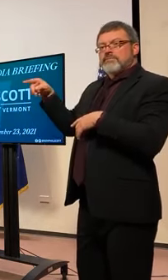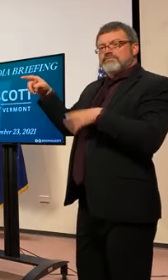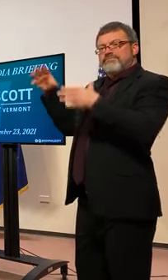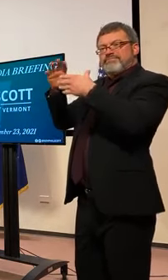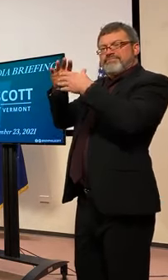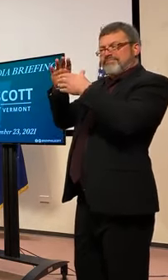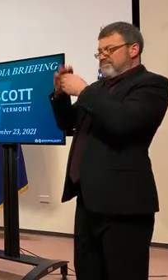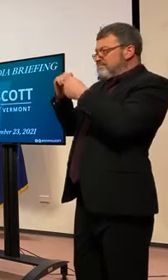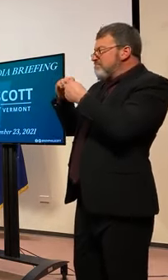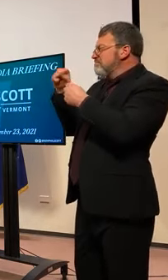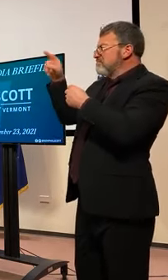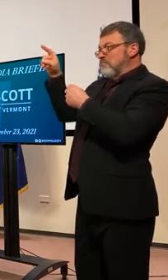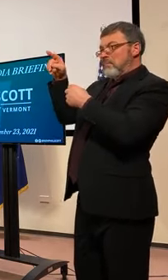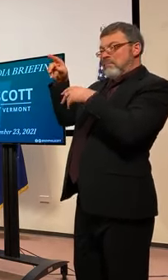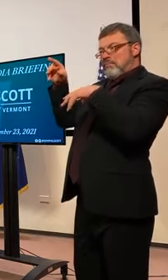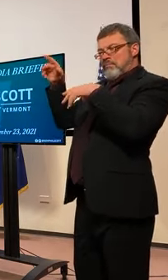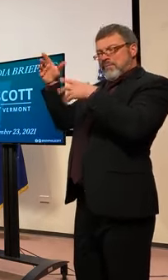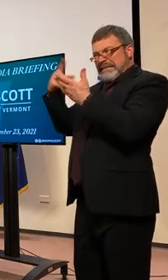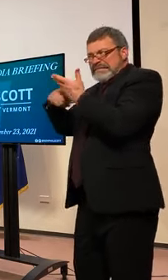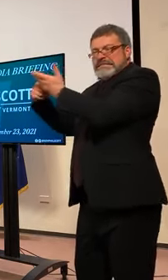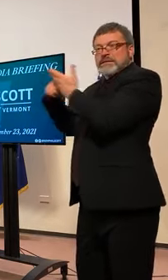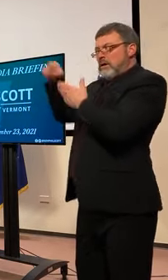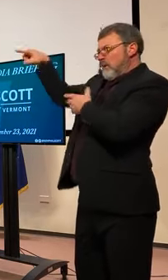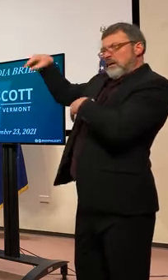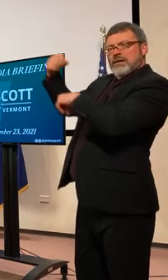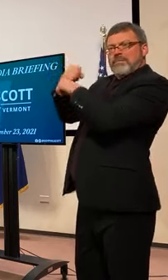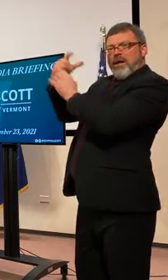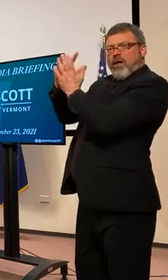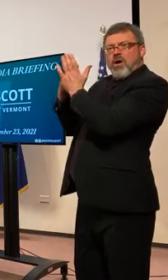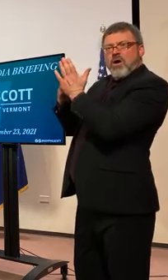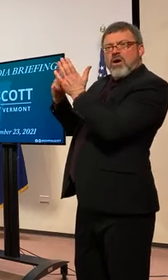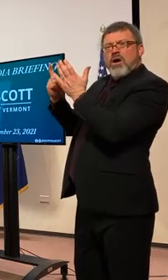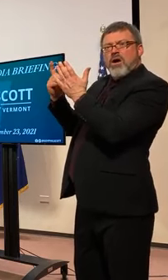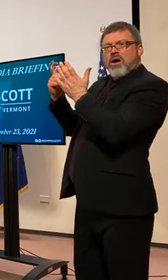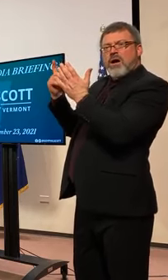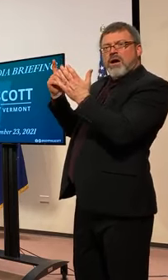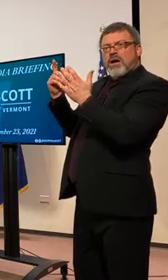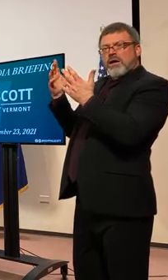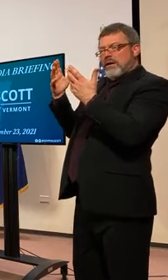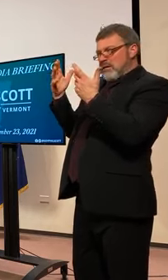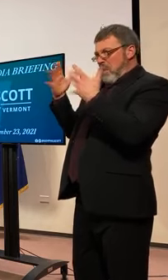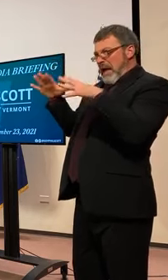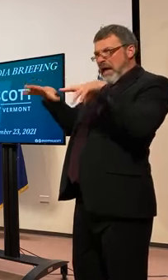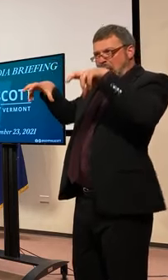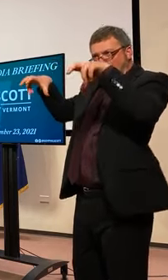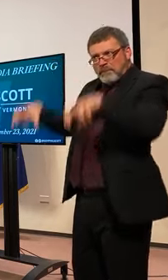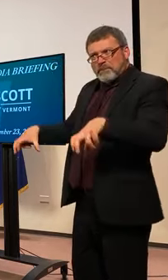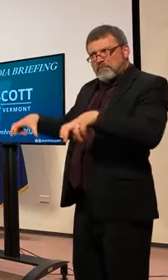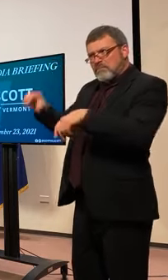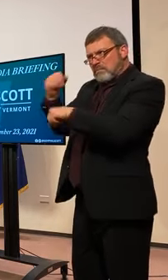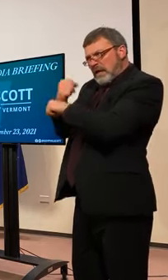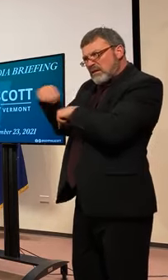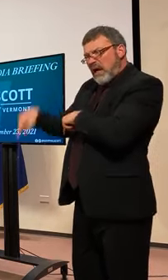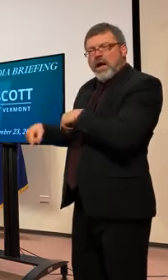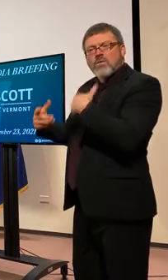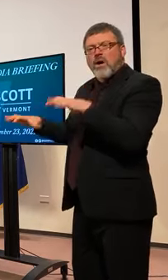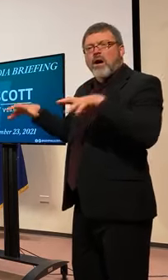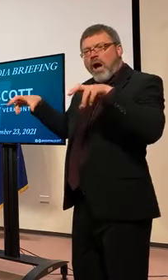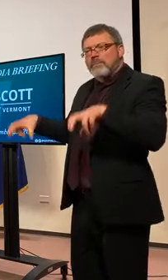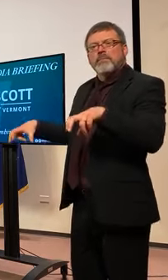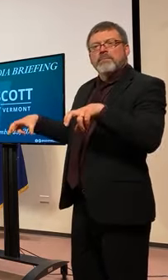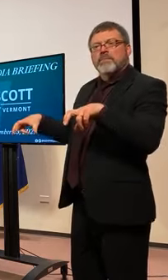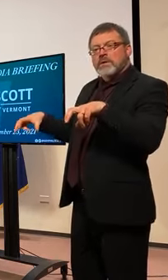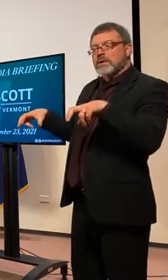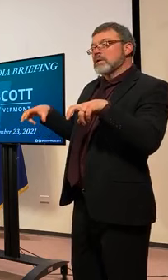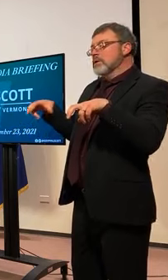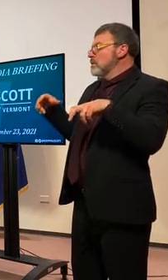for economic shutdowns or lockdowns. They've been calling for localized. So I'd have to ask you